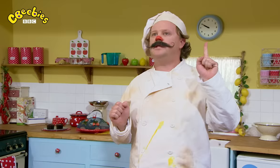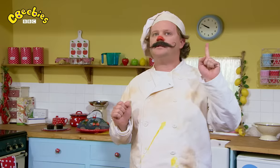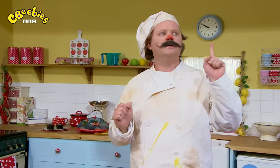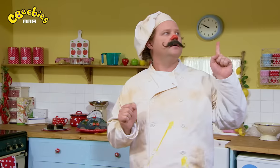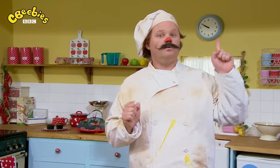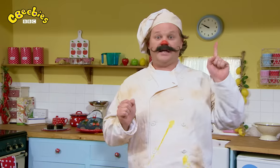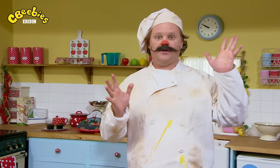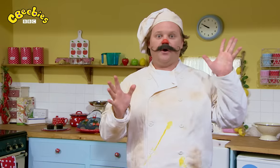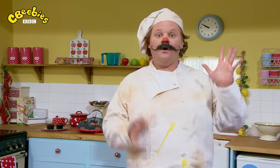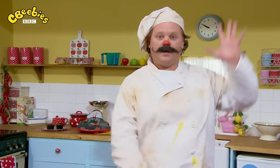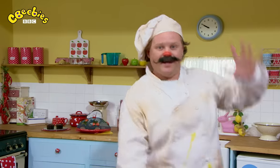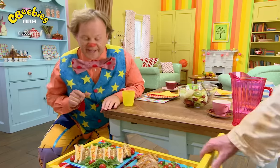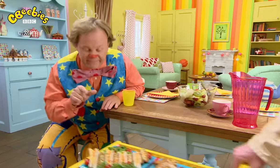minute. Was that the door?